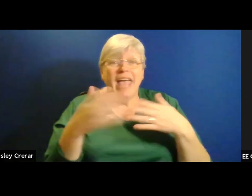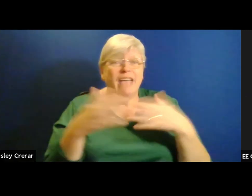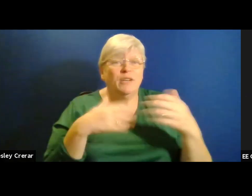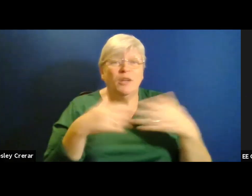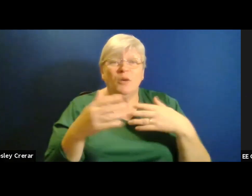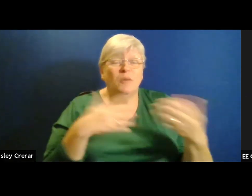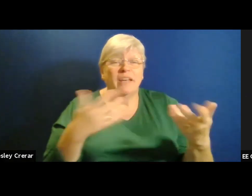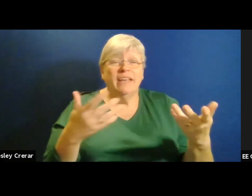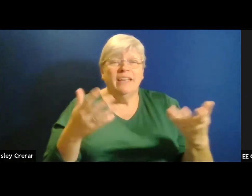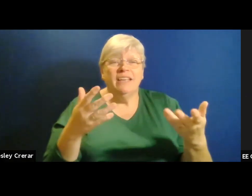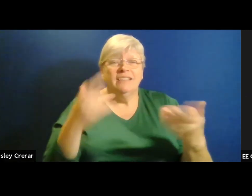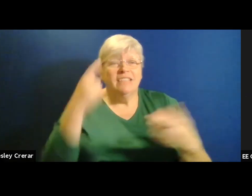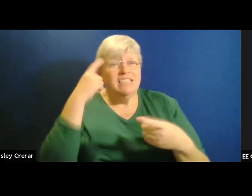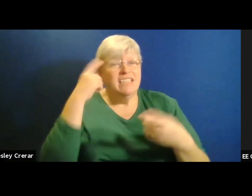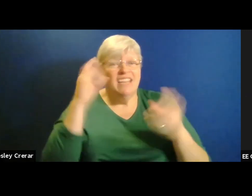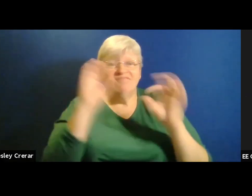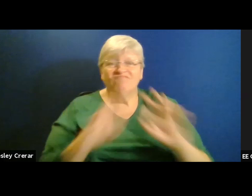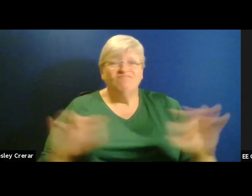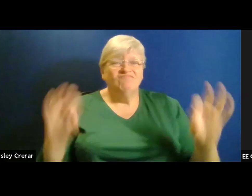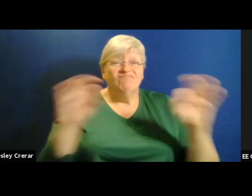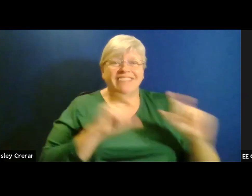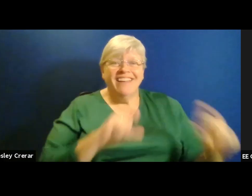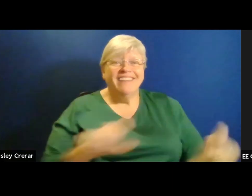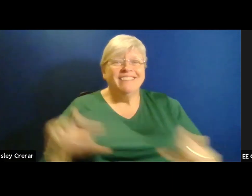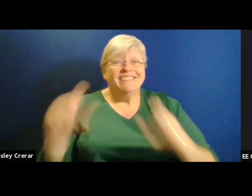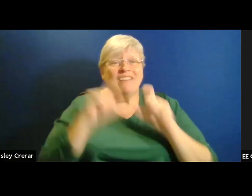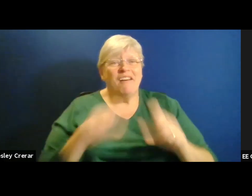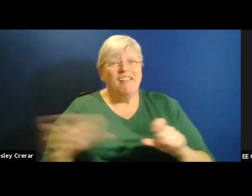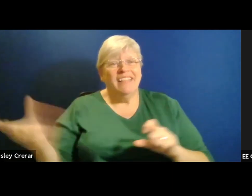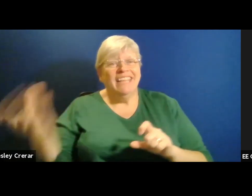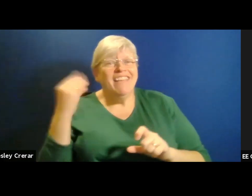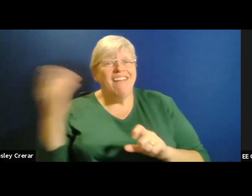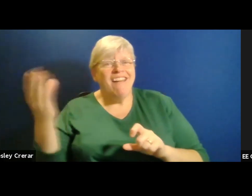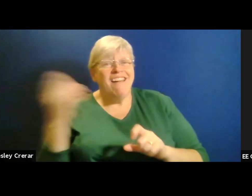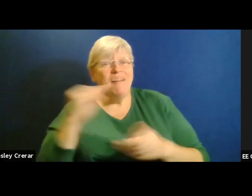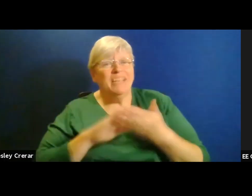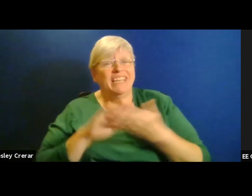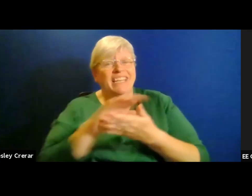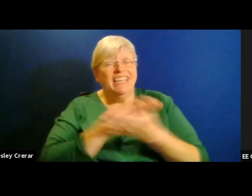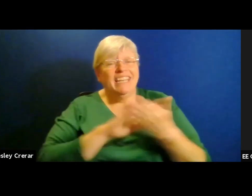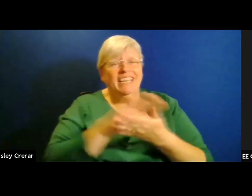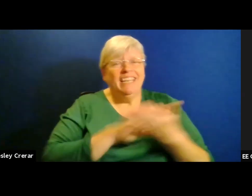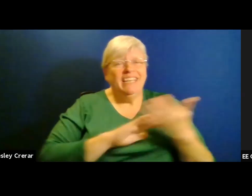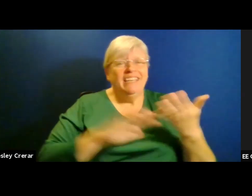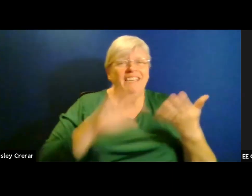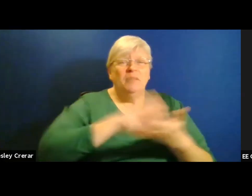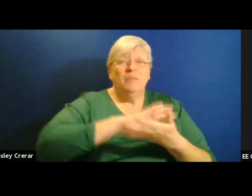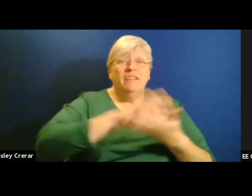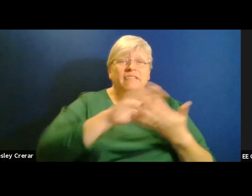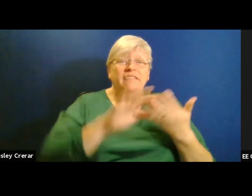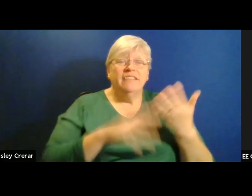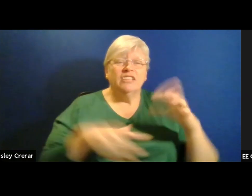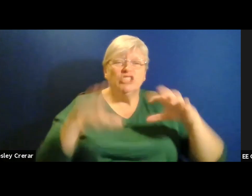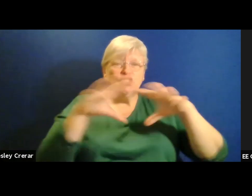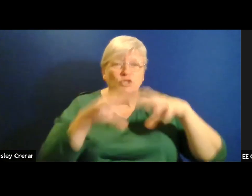she doesn't make sense, I still hear her meaning. My fingers, white with foam, shield